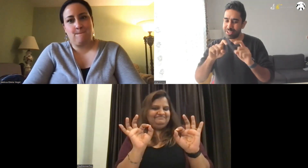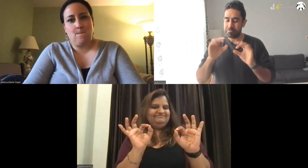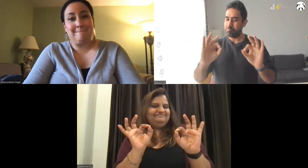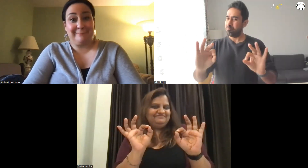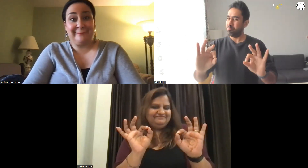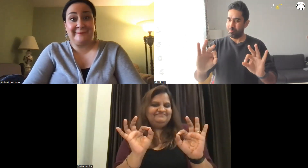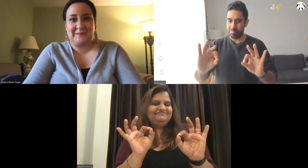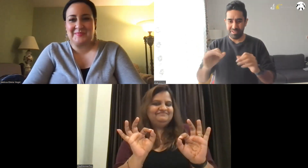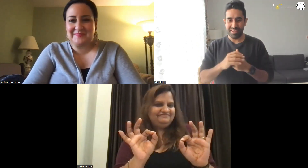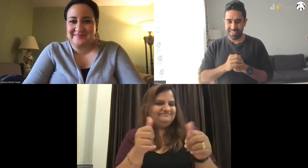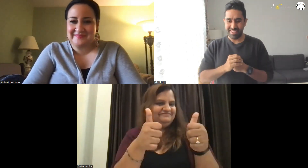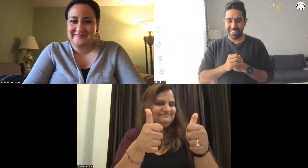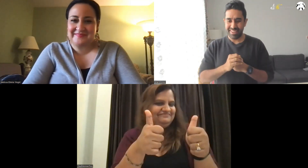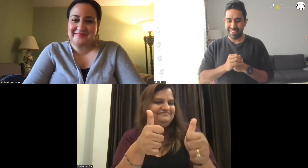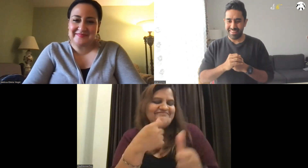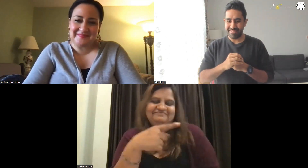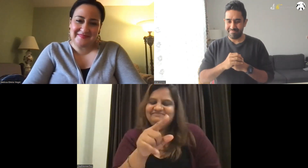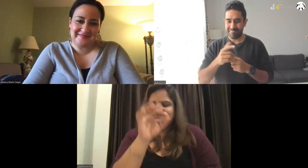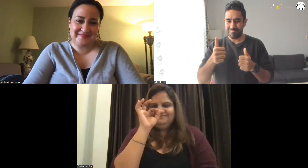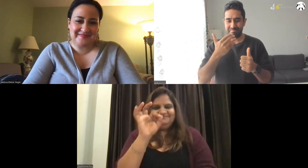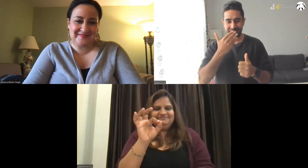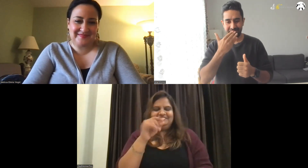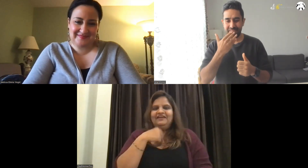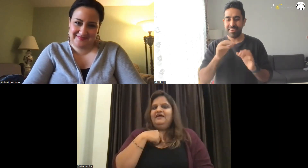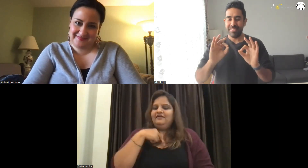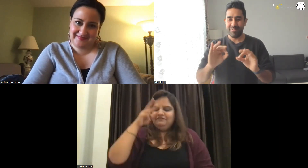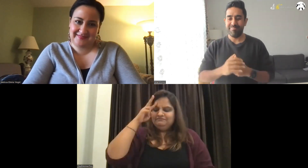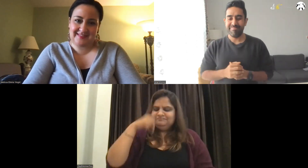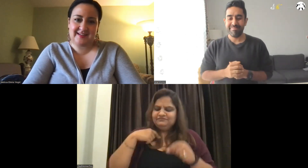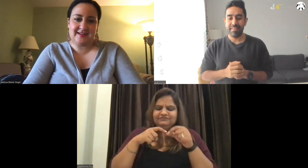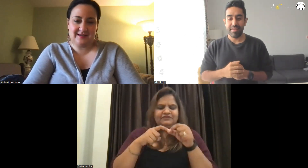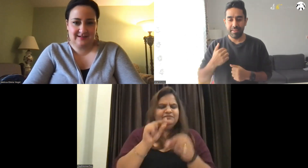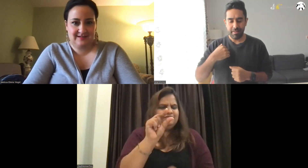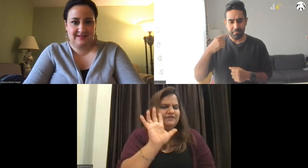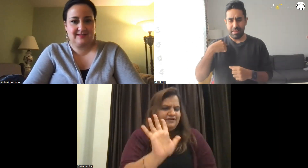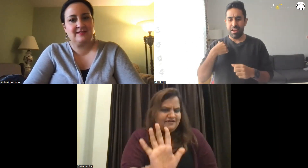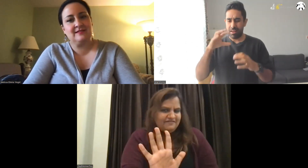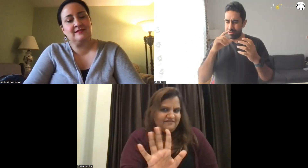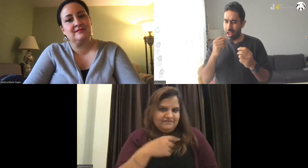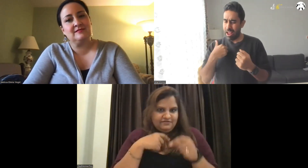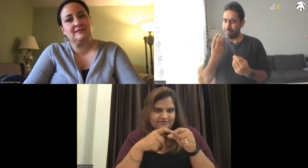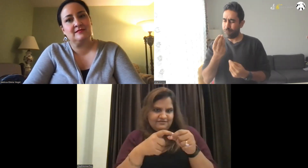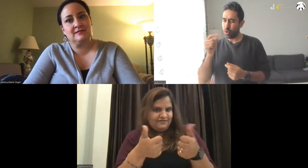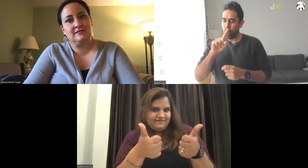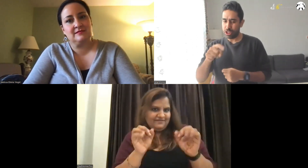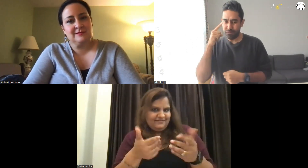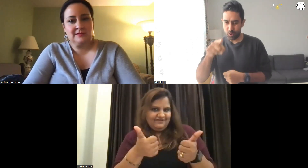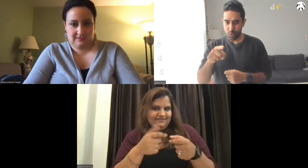So the thing is, some of the questions, I mean, I'm sure people already, their answers were done. But yes, I'm sure there are